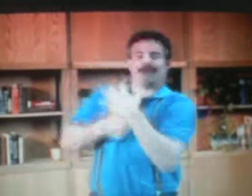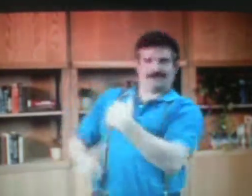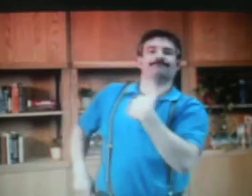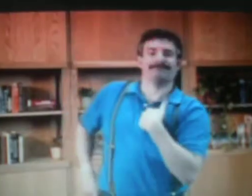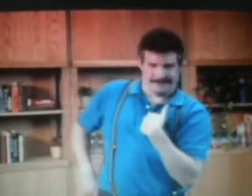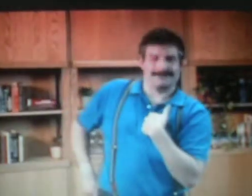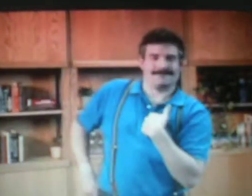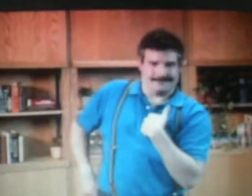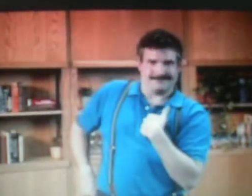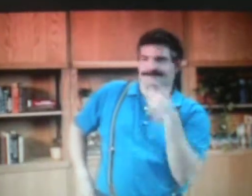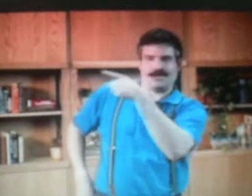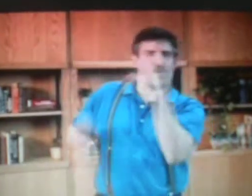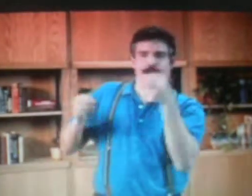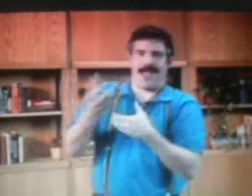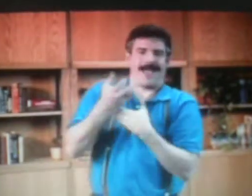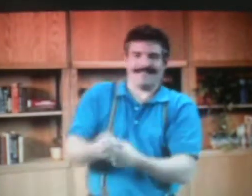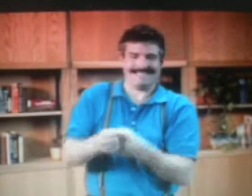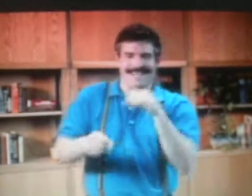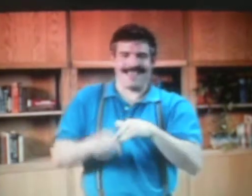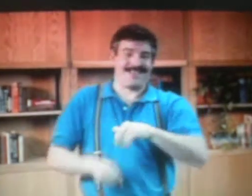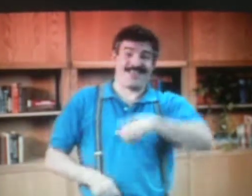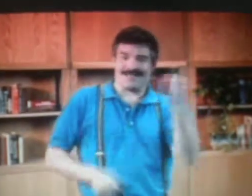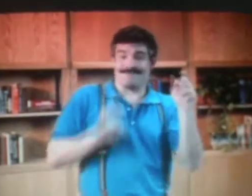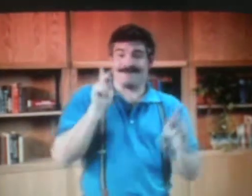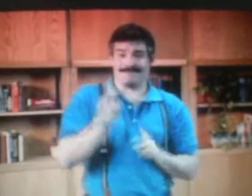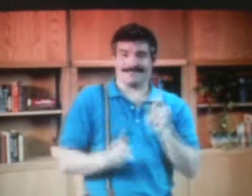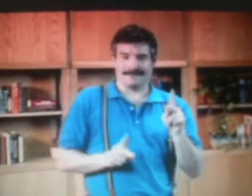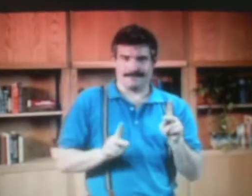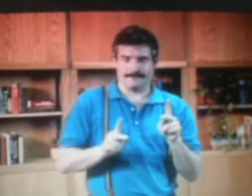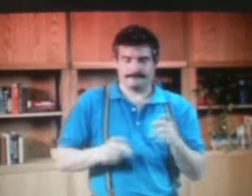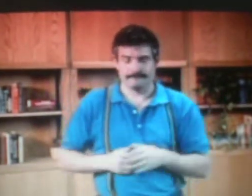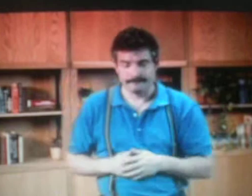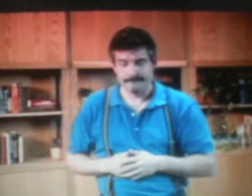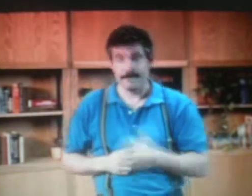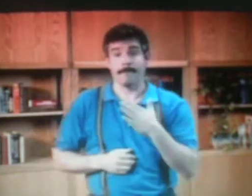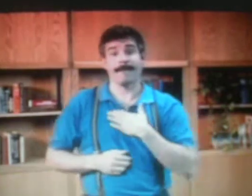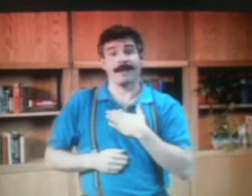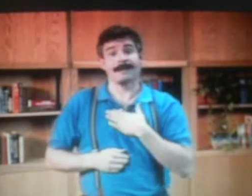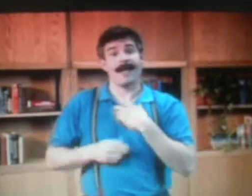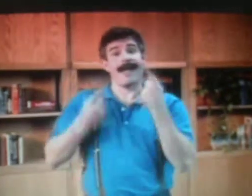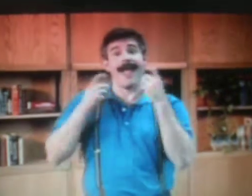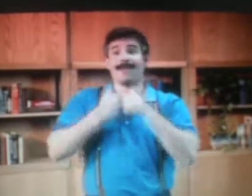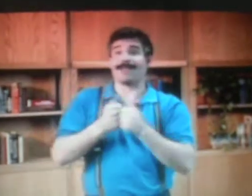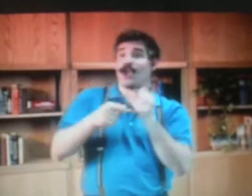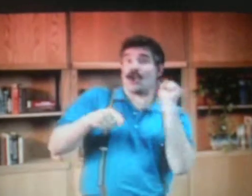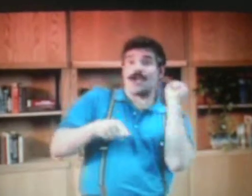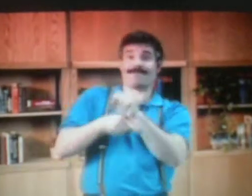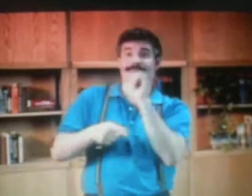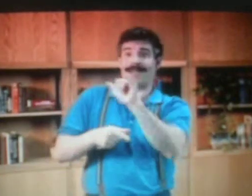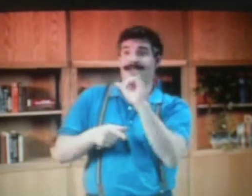It was people who are ignorant. That's who impressed me. And people who didn't have confidence in themselves and other people.